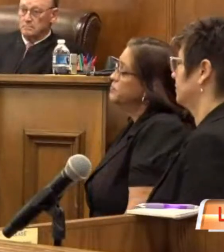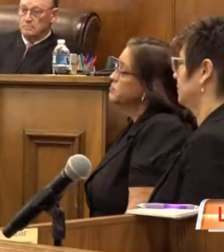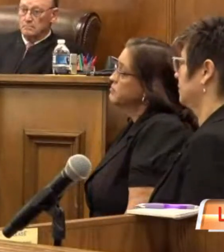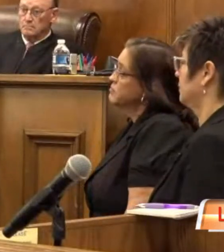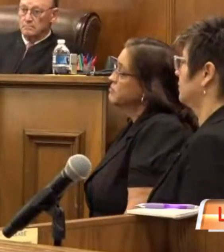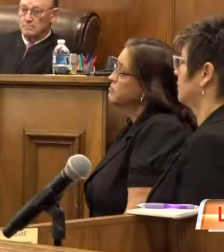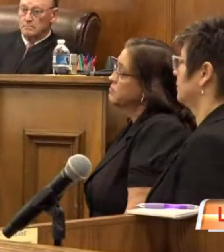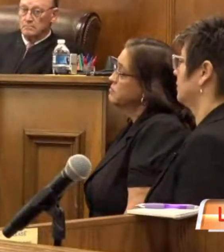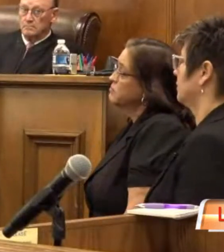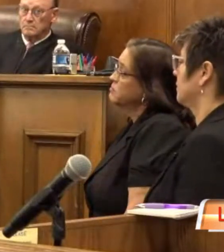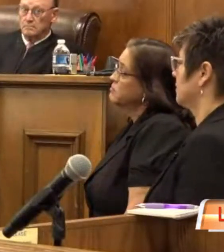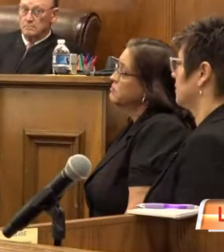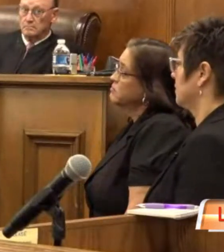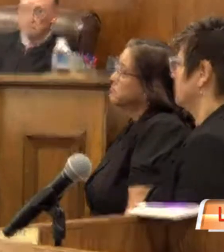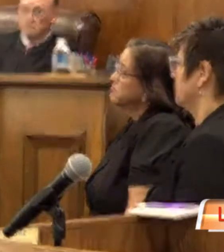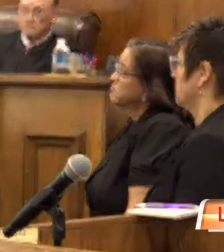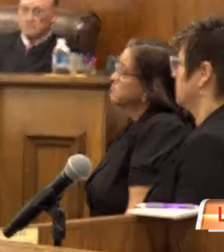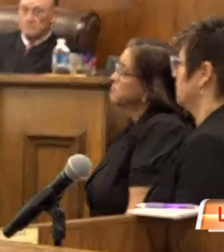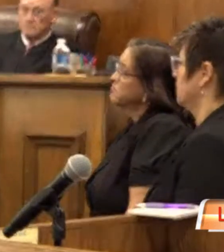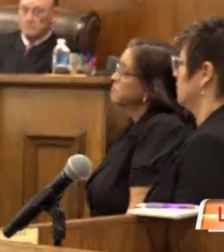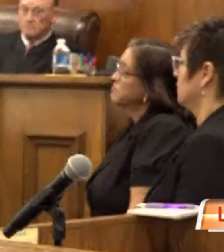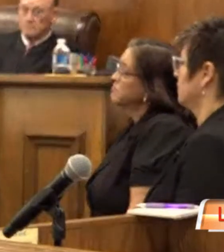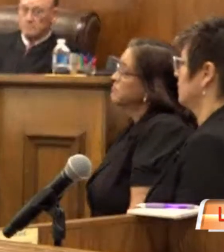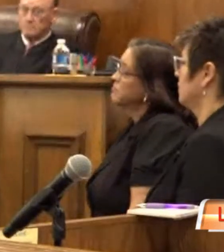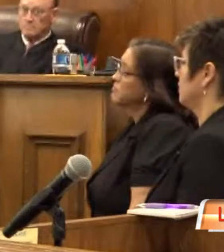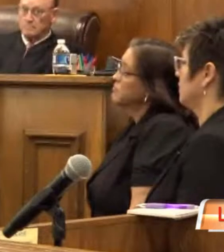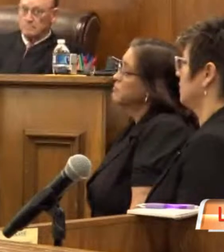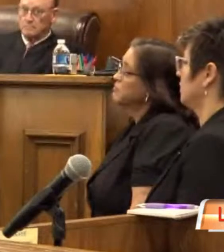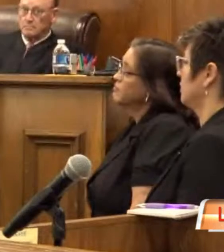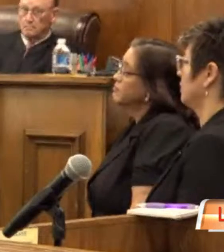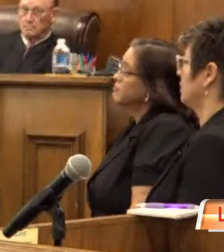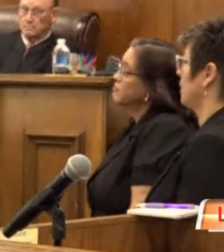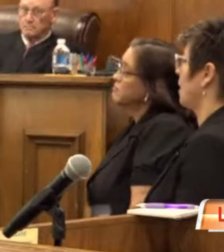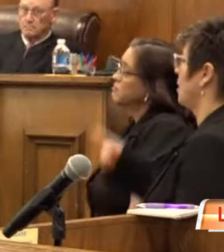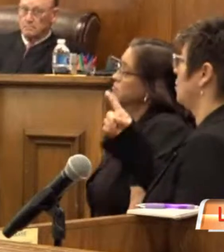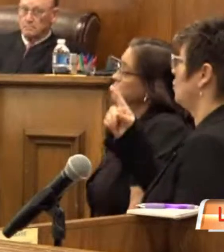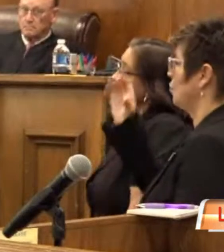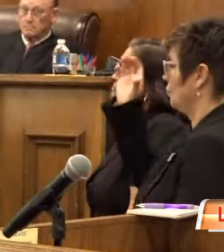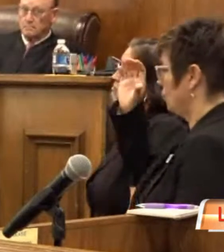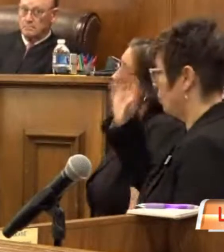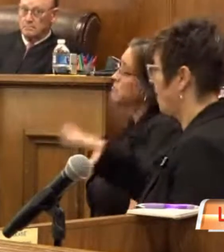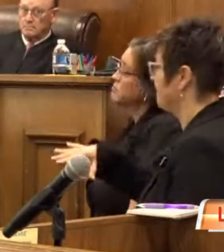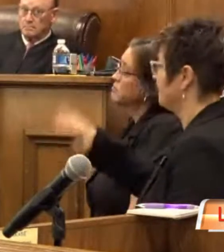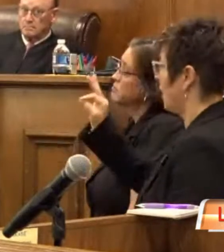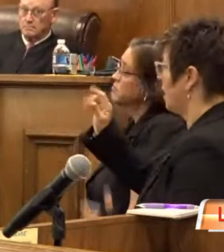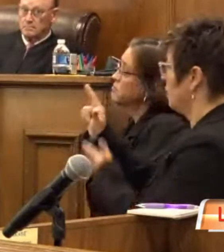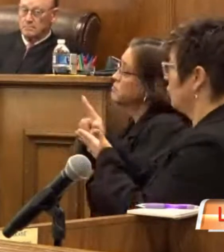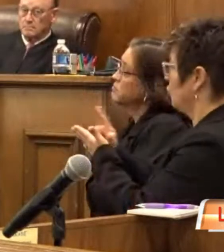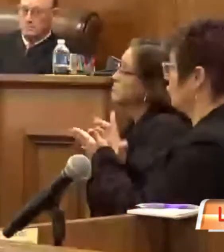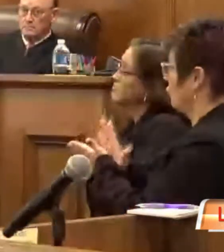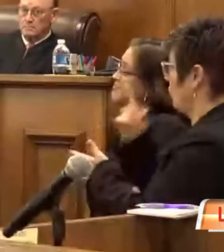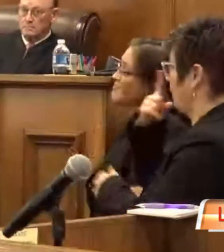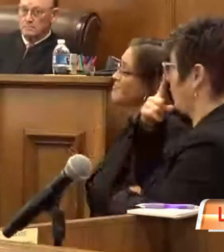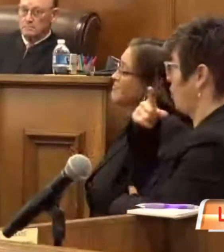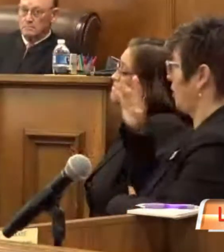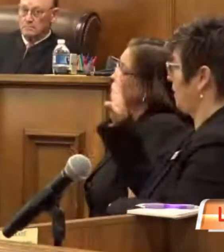Yes, And you went about finding an attorney for your boyfriend, is that right?